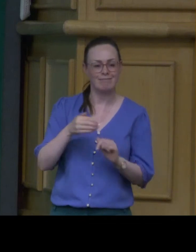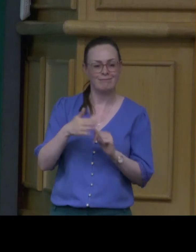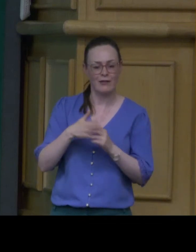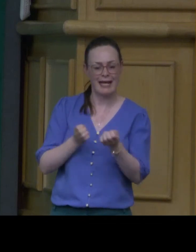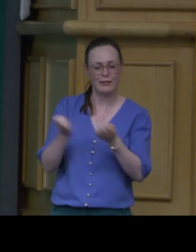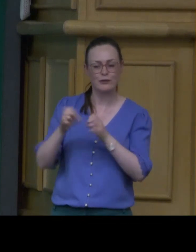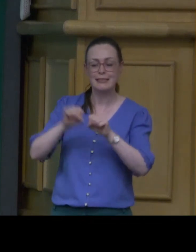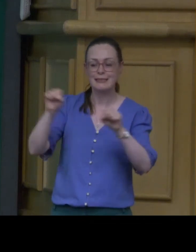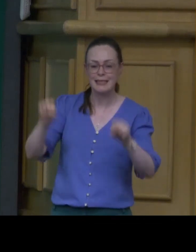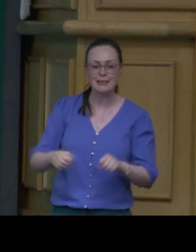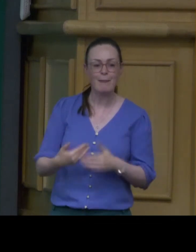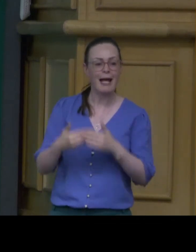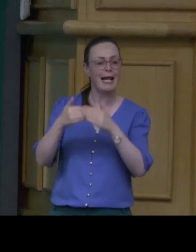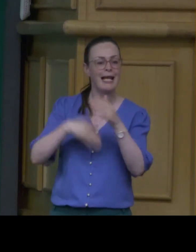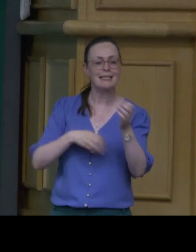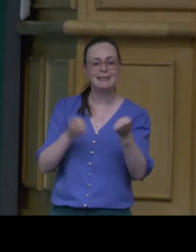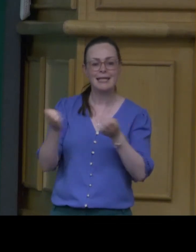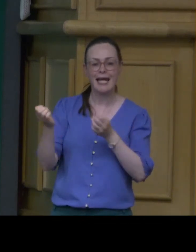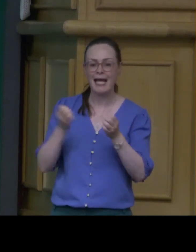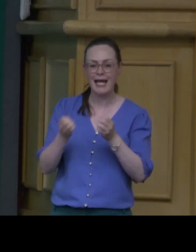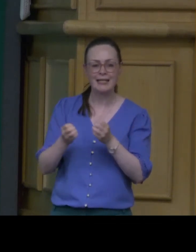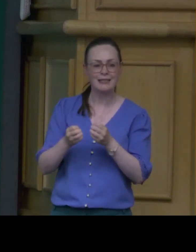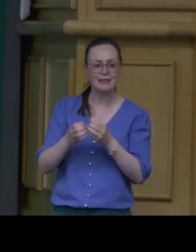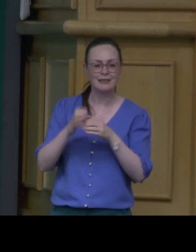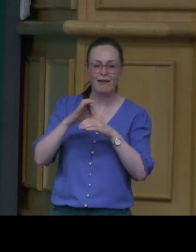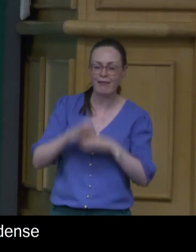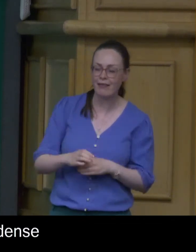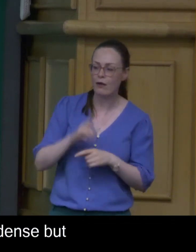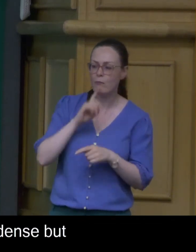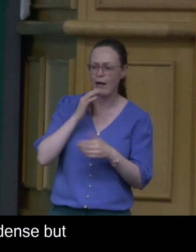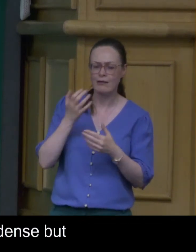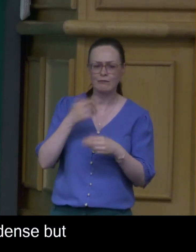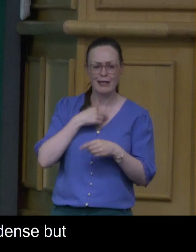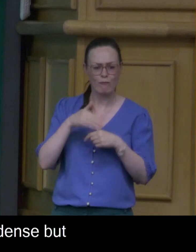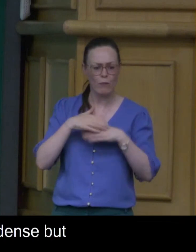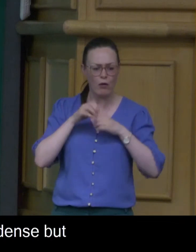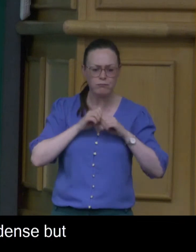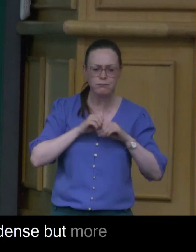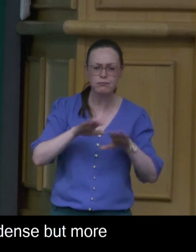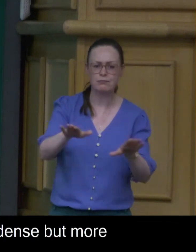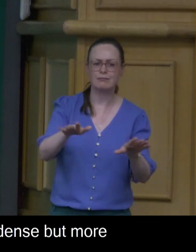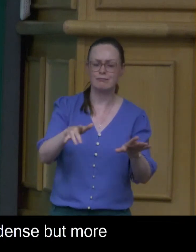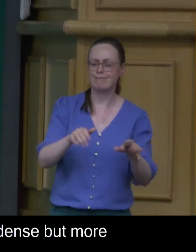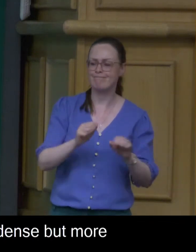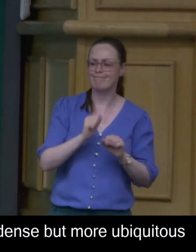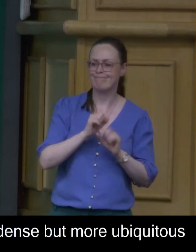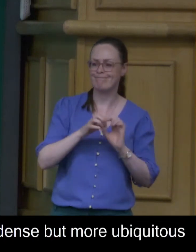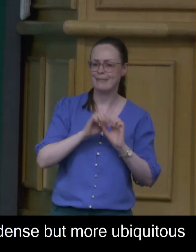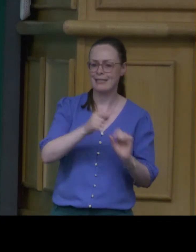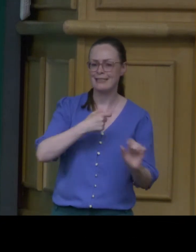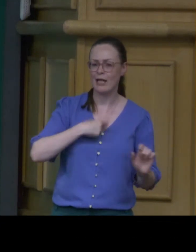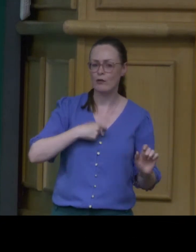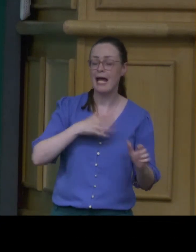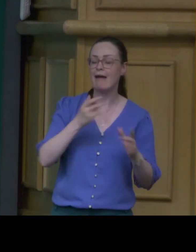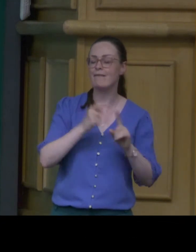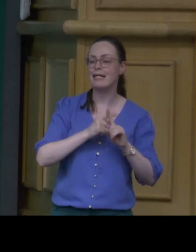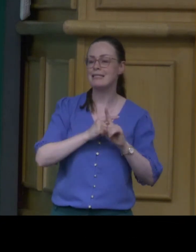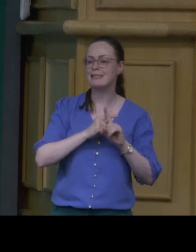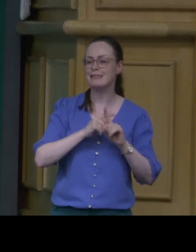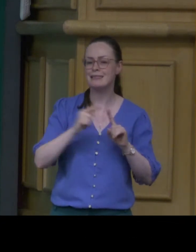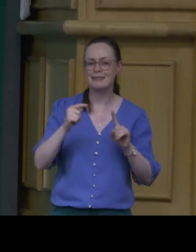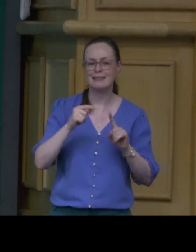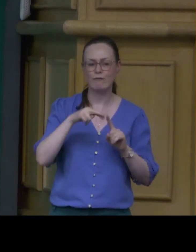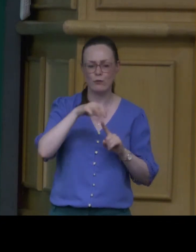system, less energy dense, but more ubiquitous and distributed in character. And it has a different